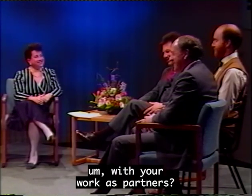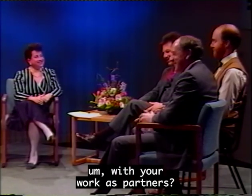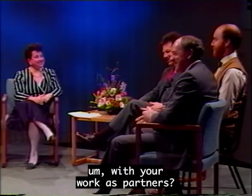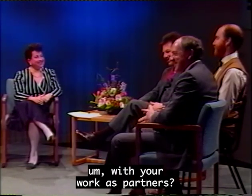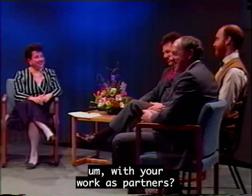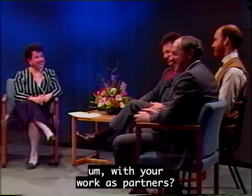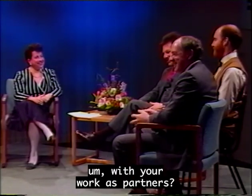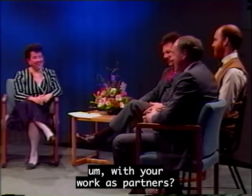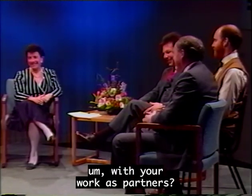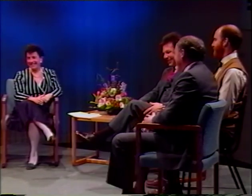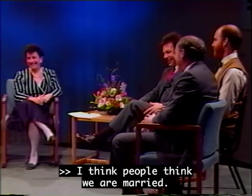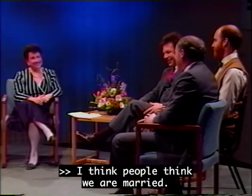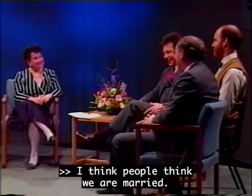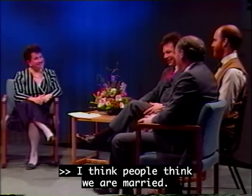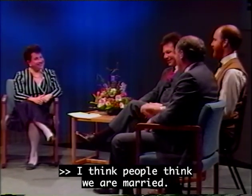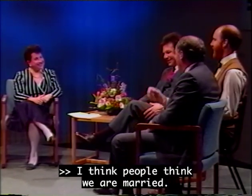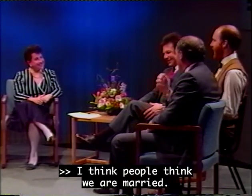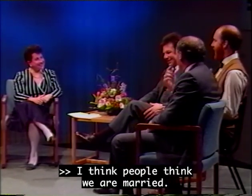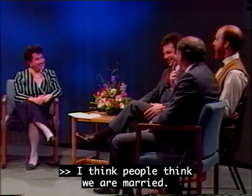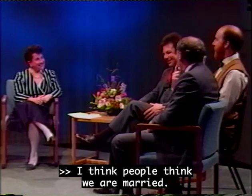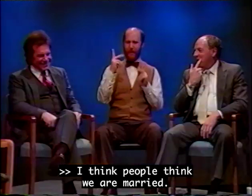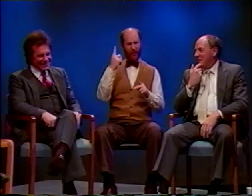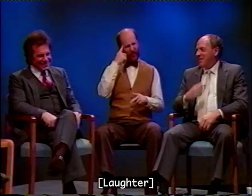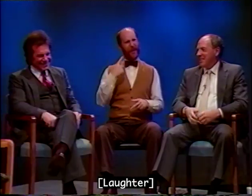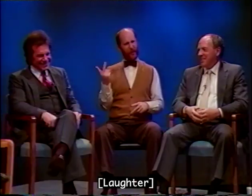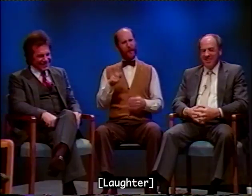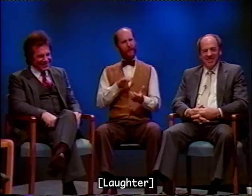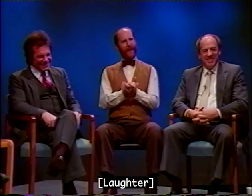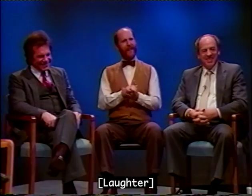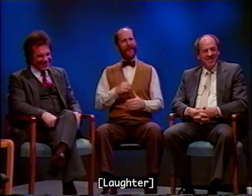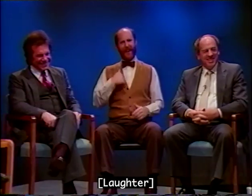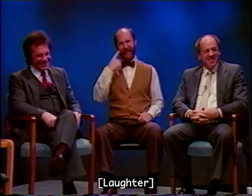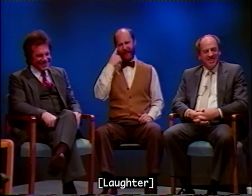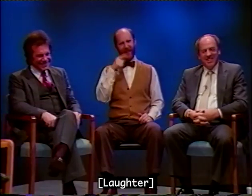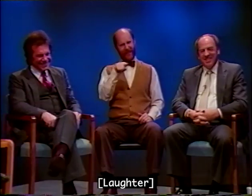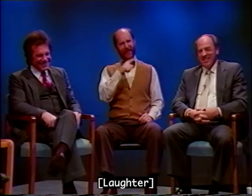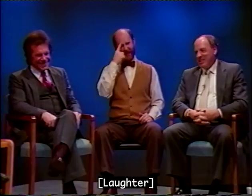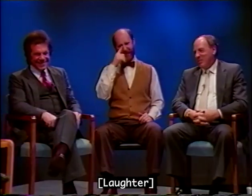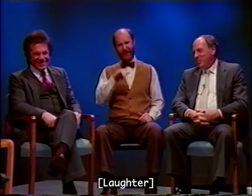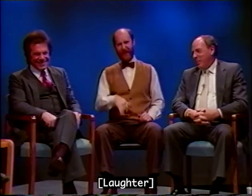with your work as partners? I think people think we are married.